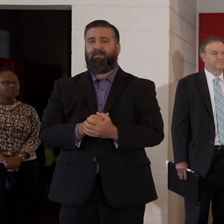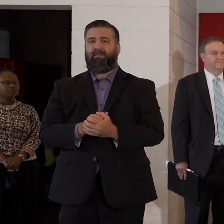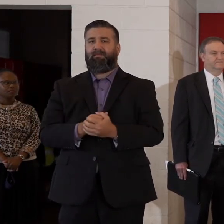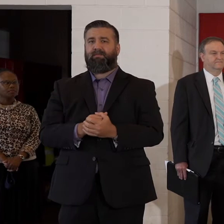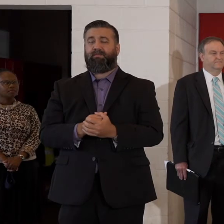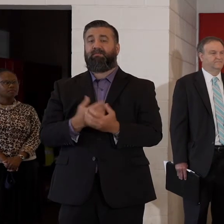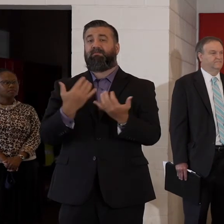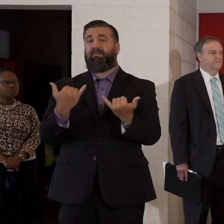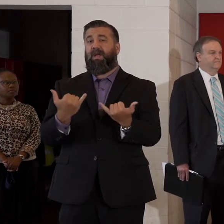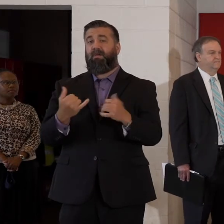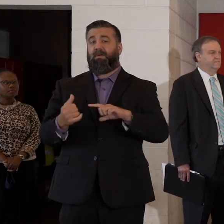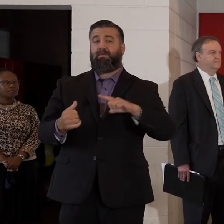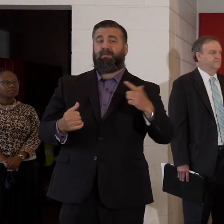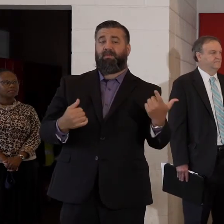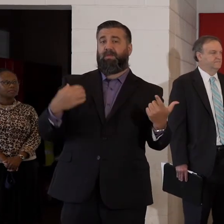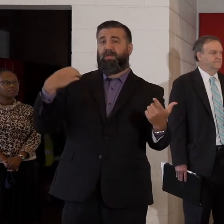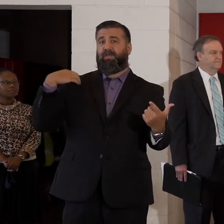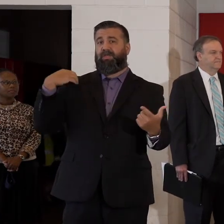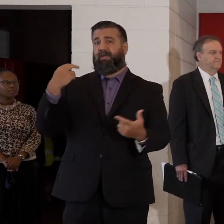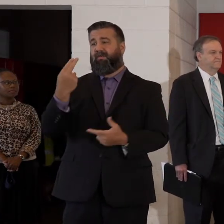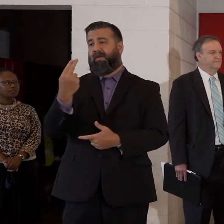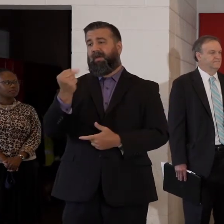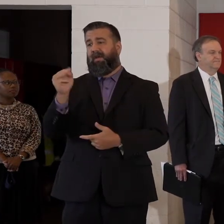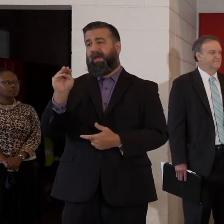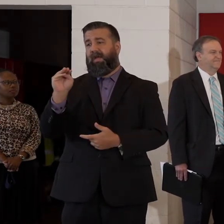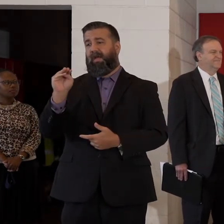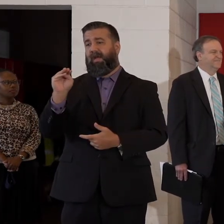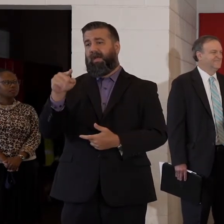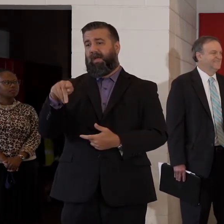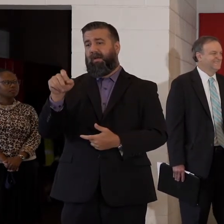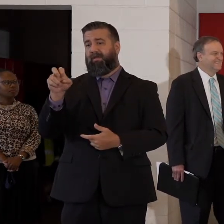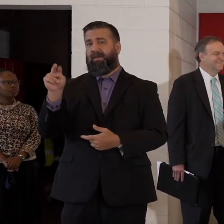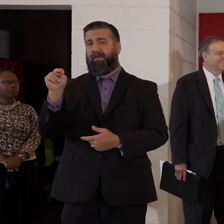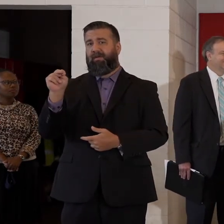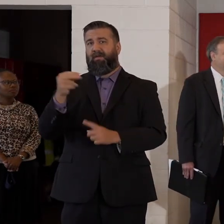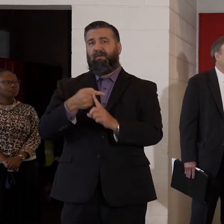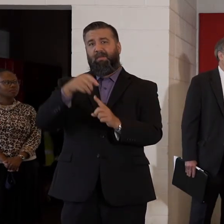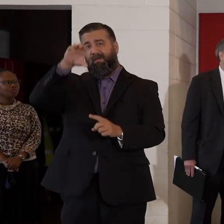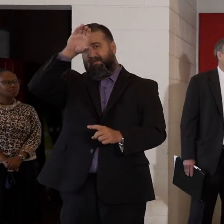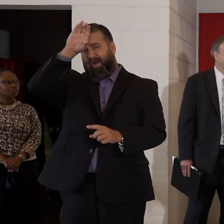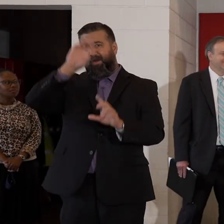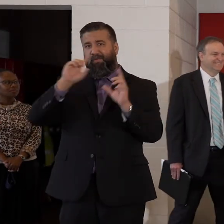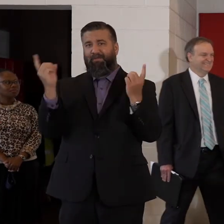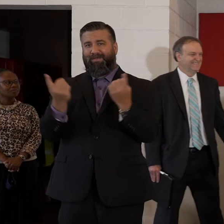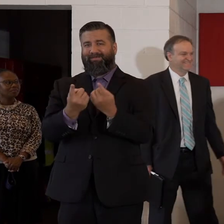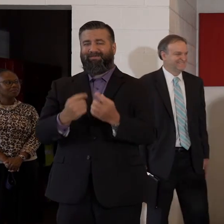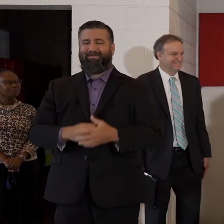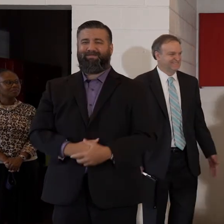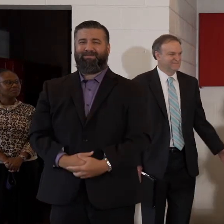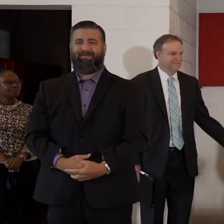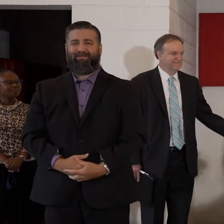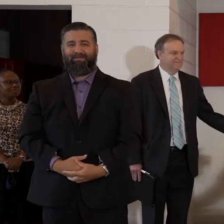hear from Chief Hampton, our fire department, from our fire department.